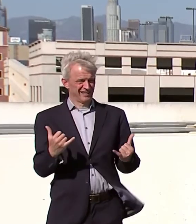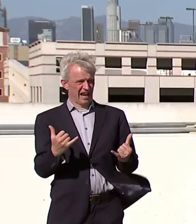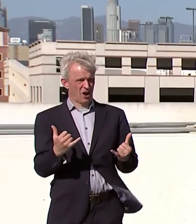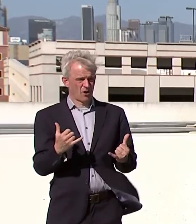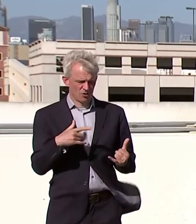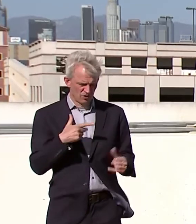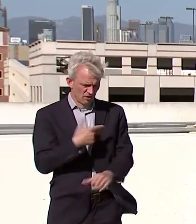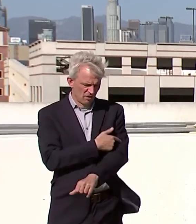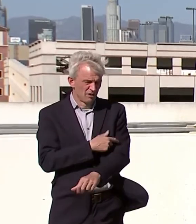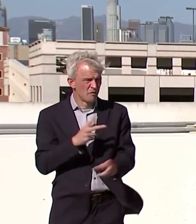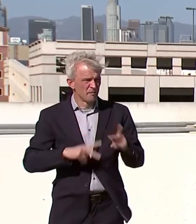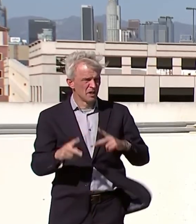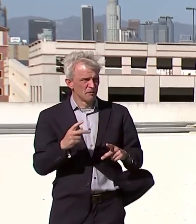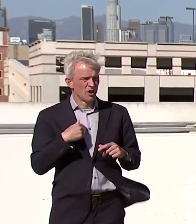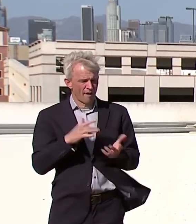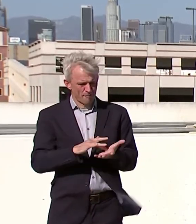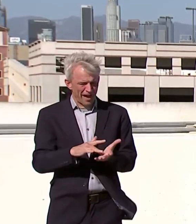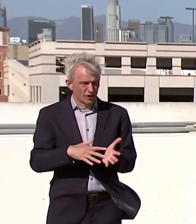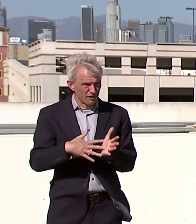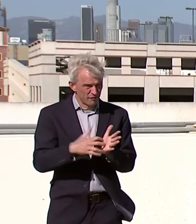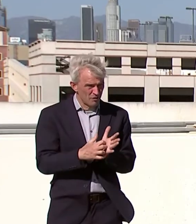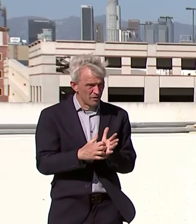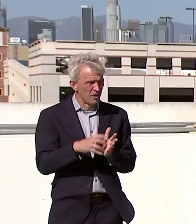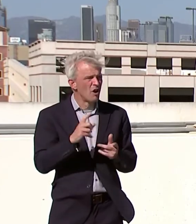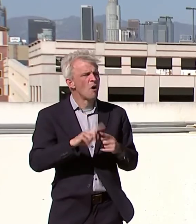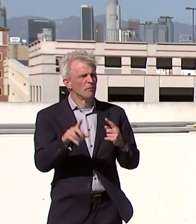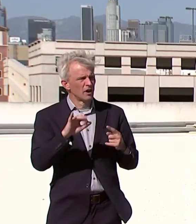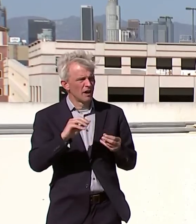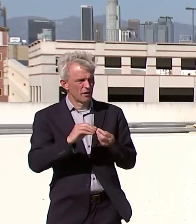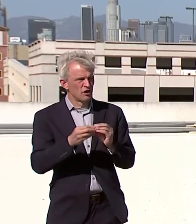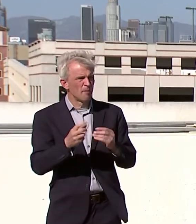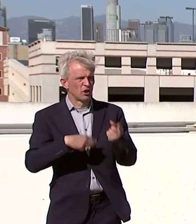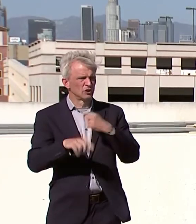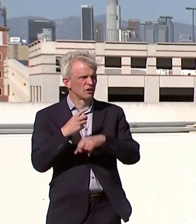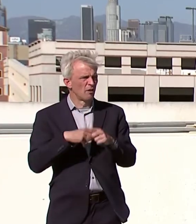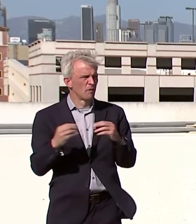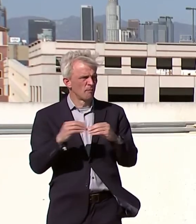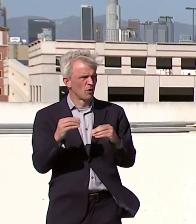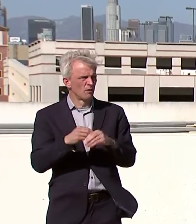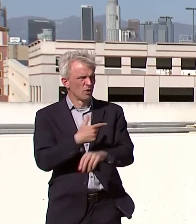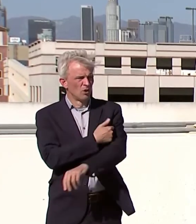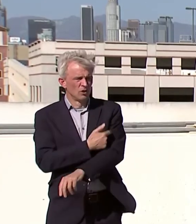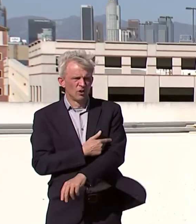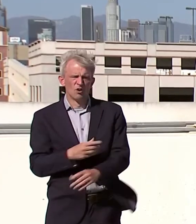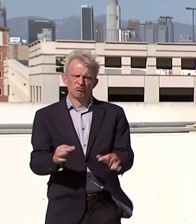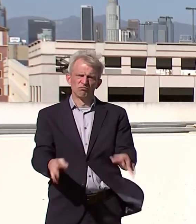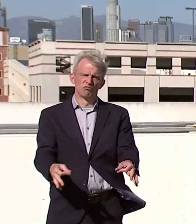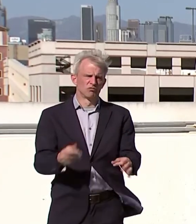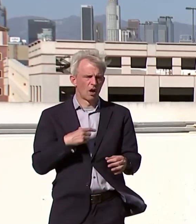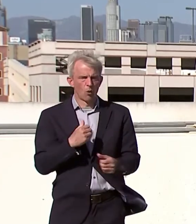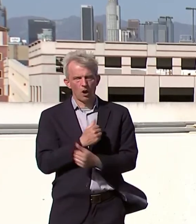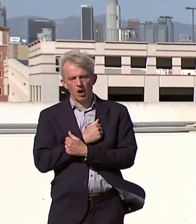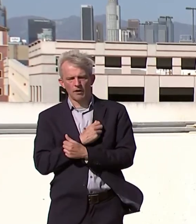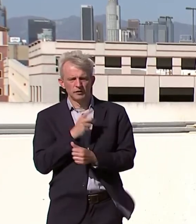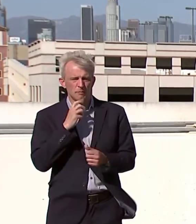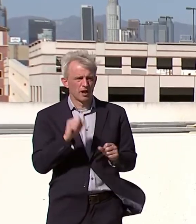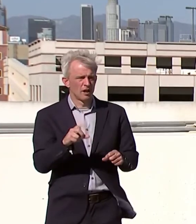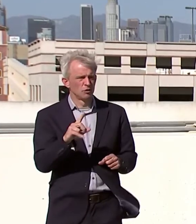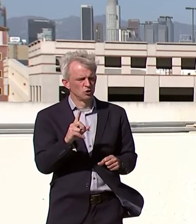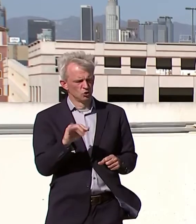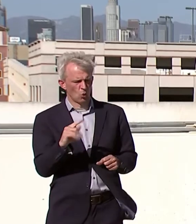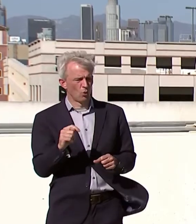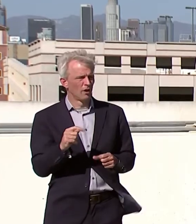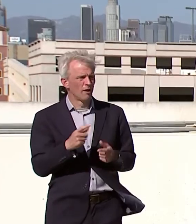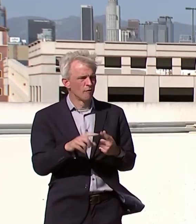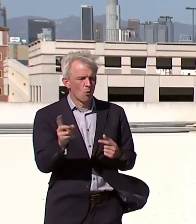so we should stick with that for a couple weeks. But if those numbers do come in, absolutely. I'd love to have the ability to go and do it by geography and go to a place